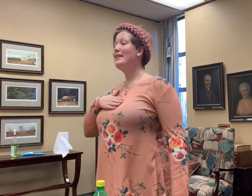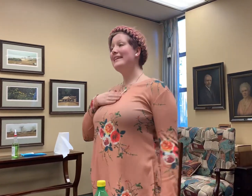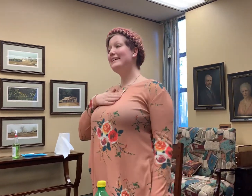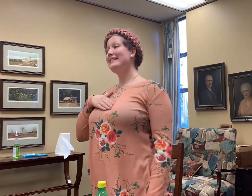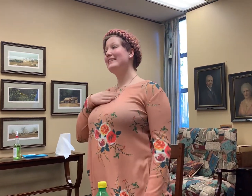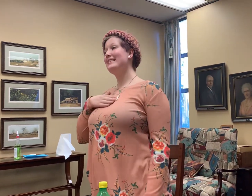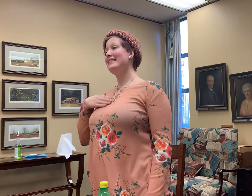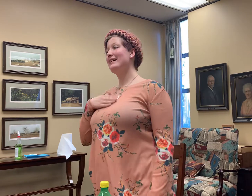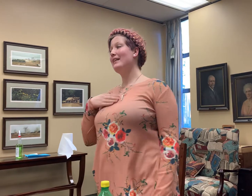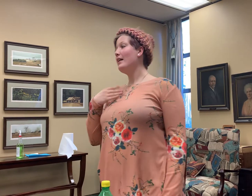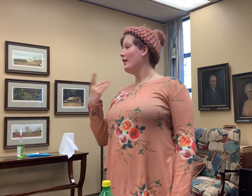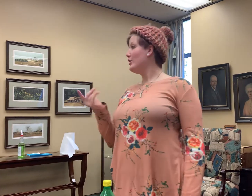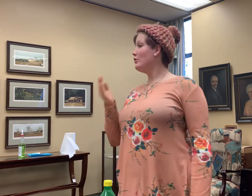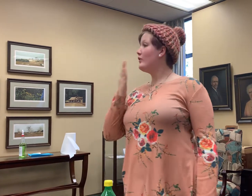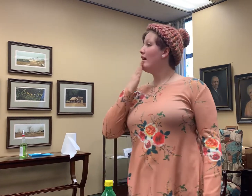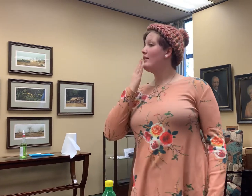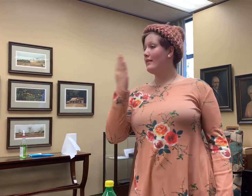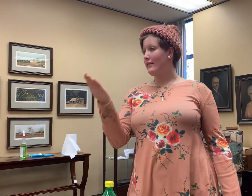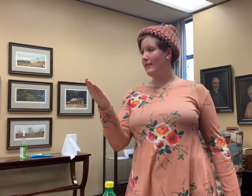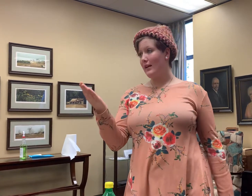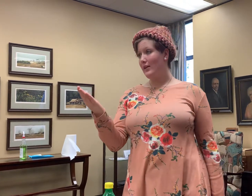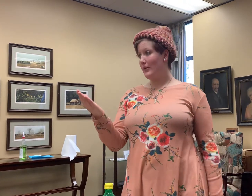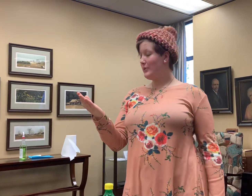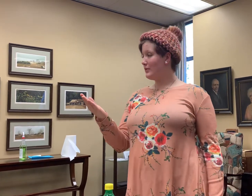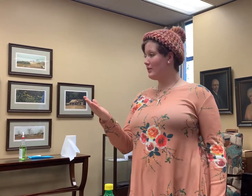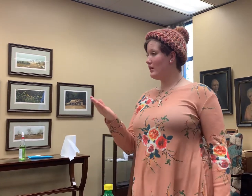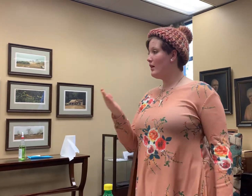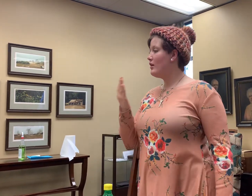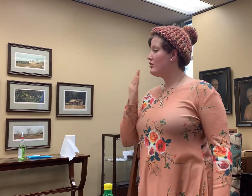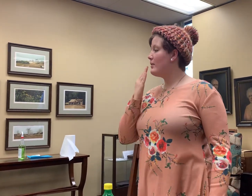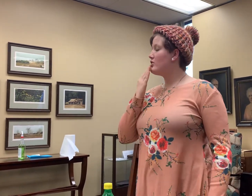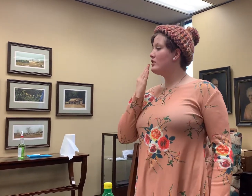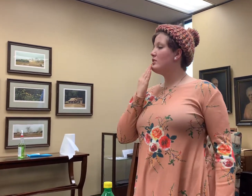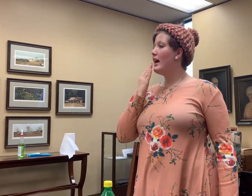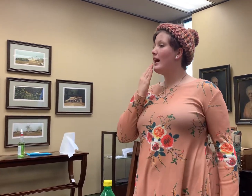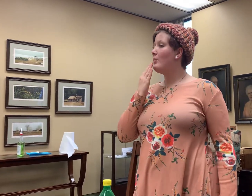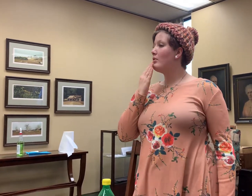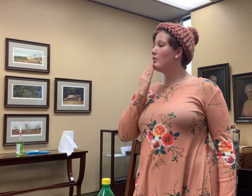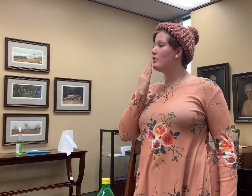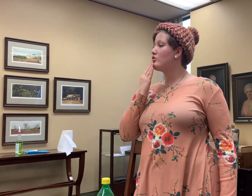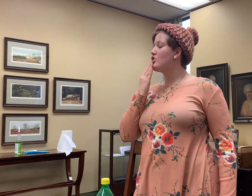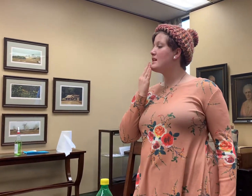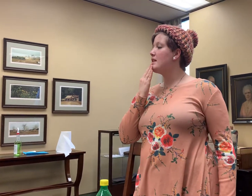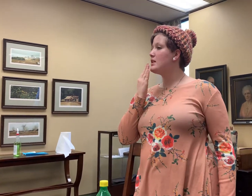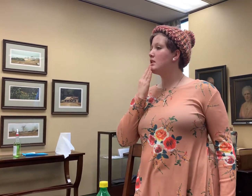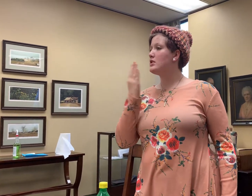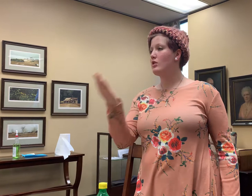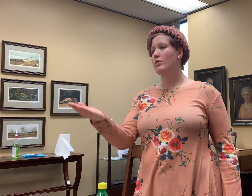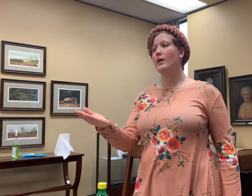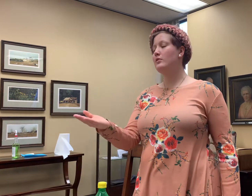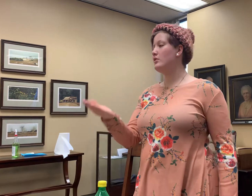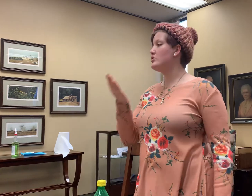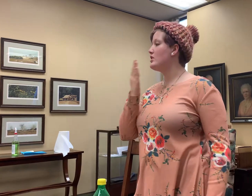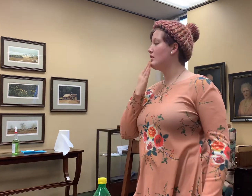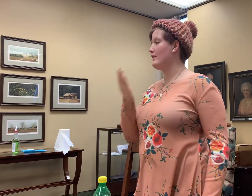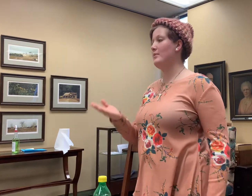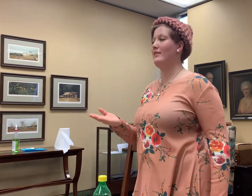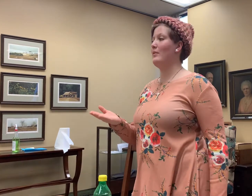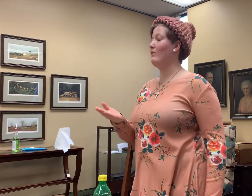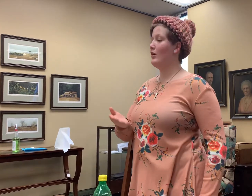Please. And you're right, this is thank you. Just make sure you tap your chin. Don't go under your chin because that means something very